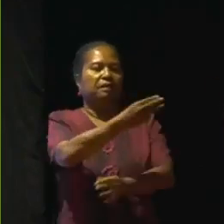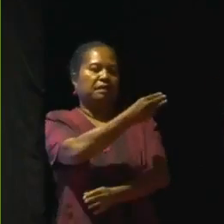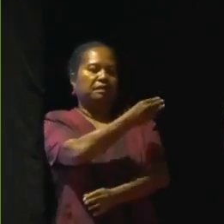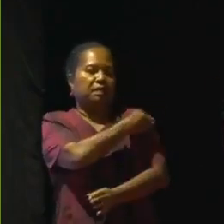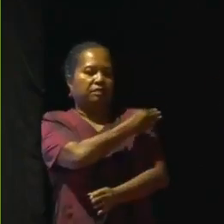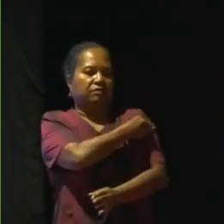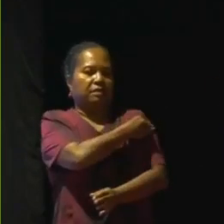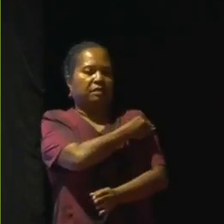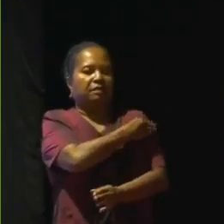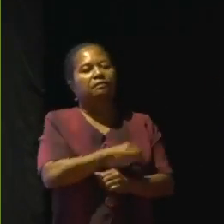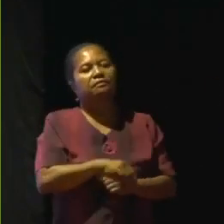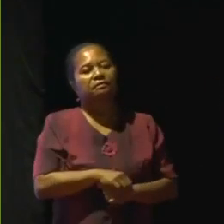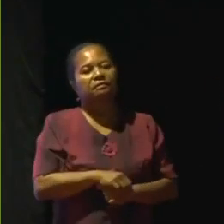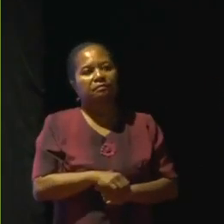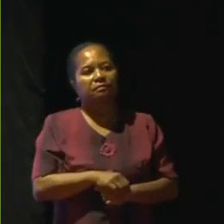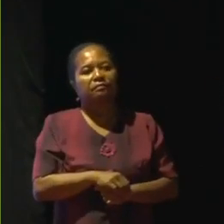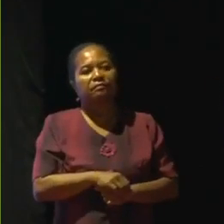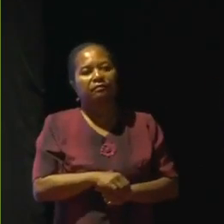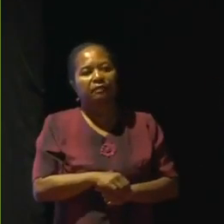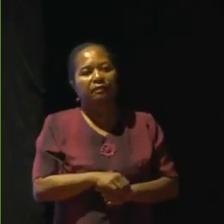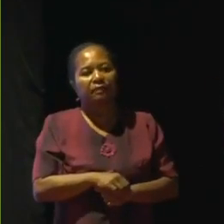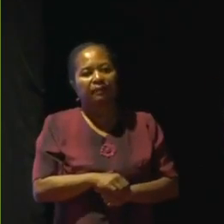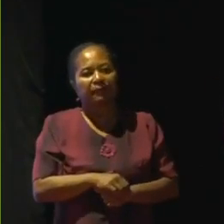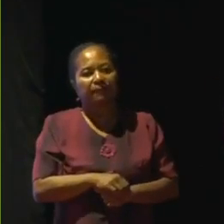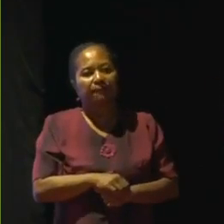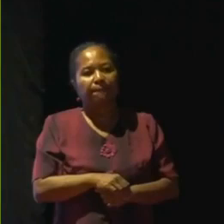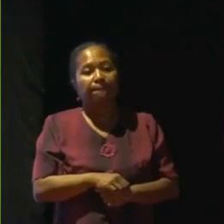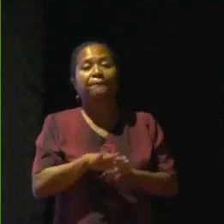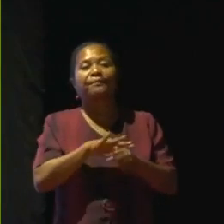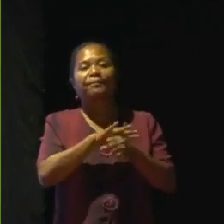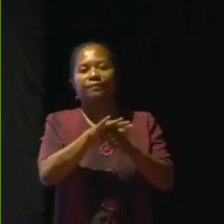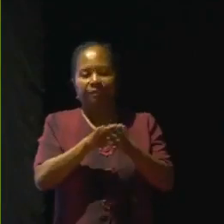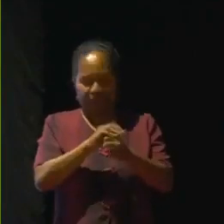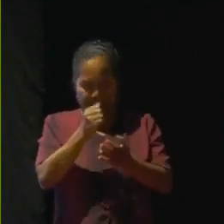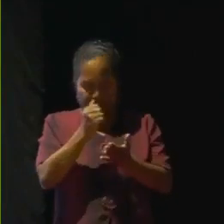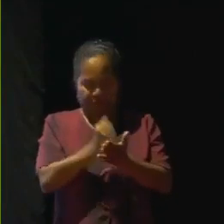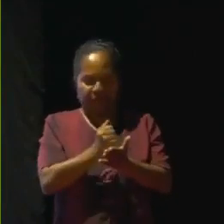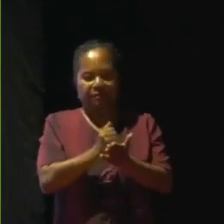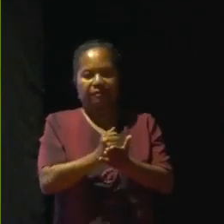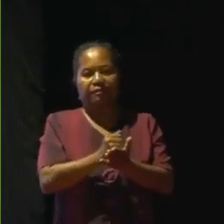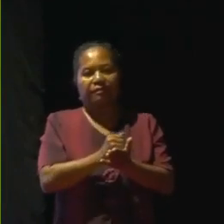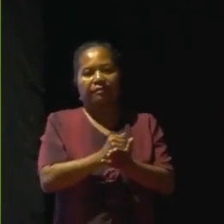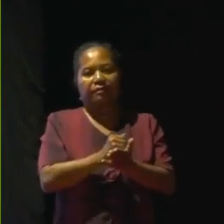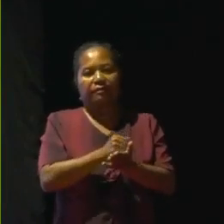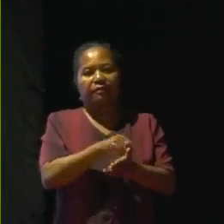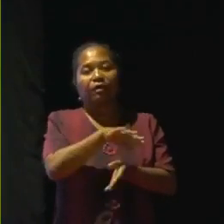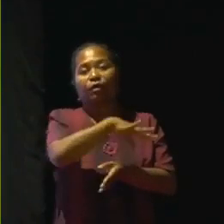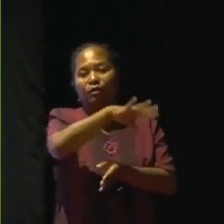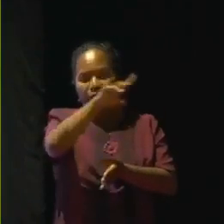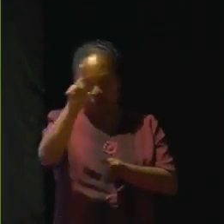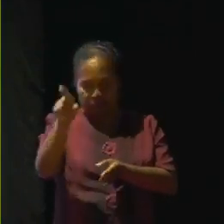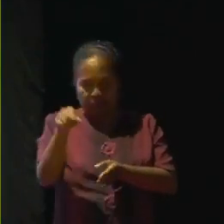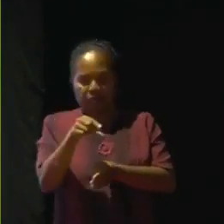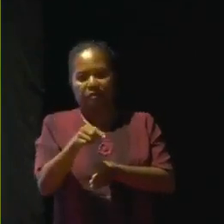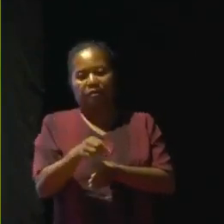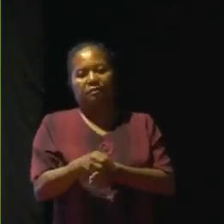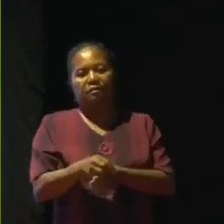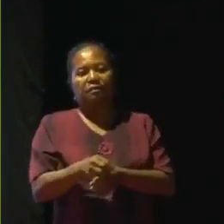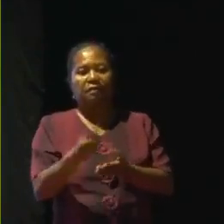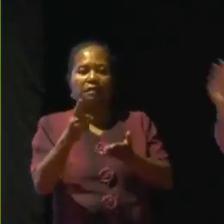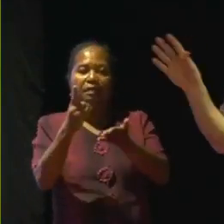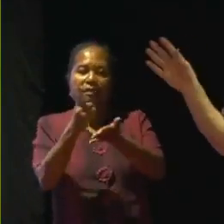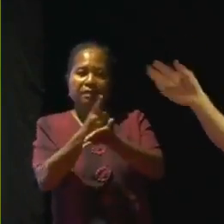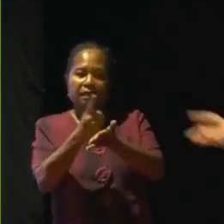multi-factor authentication, all this sort of stuff. So it makes sure that your data remains very secure at all times.